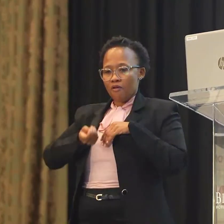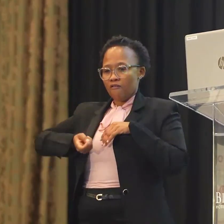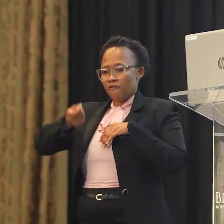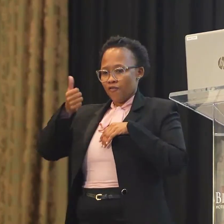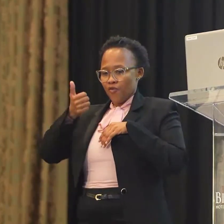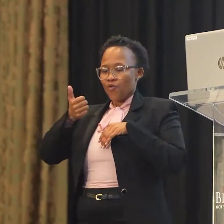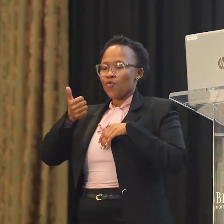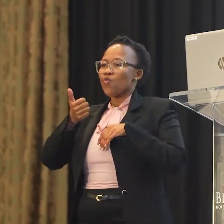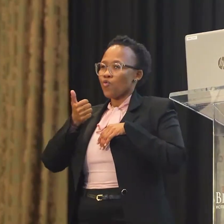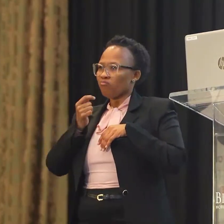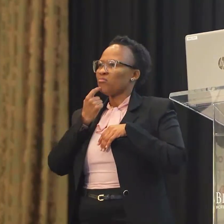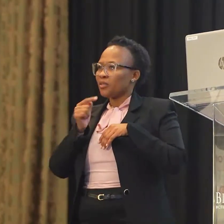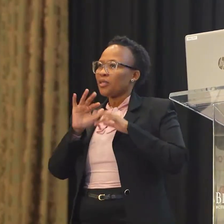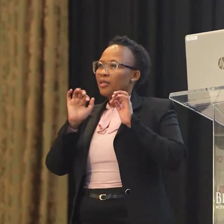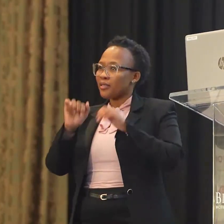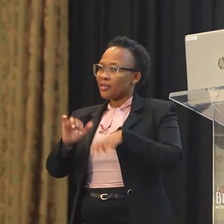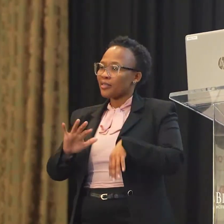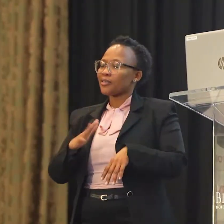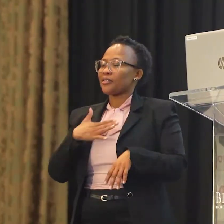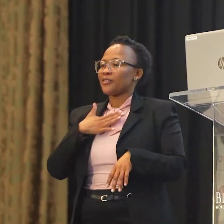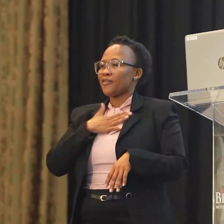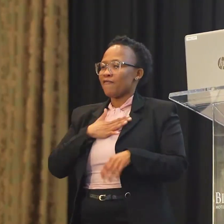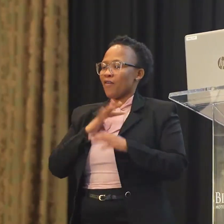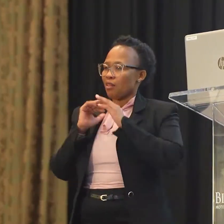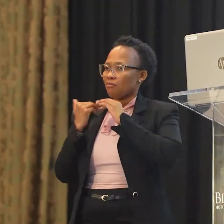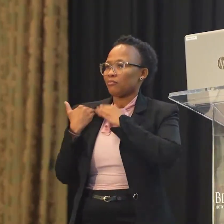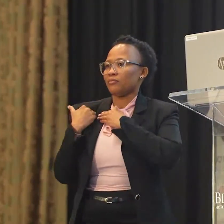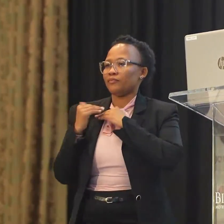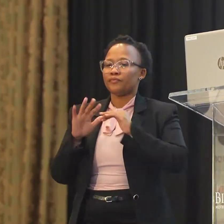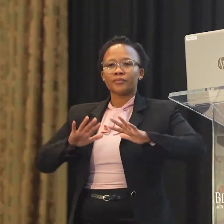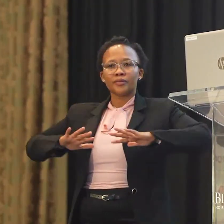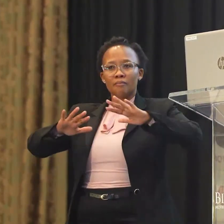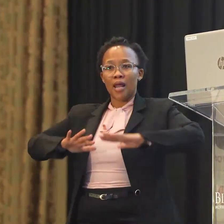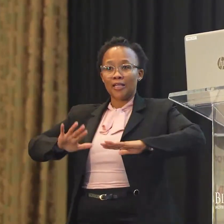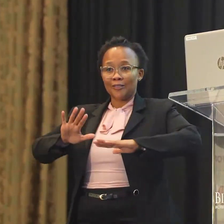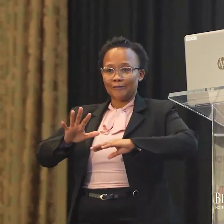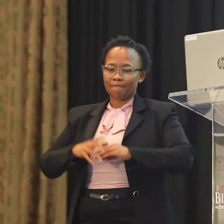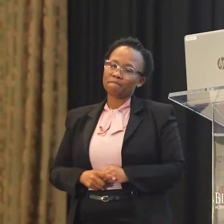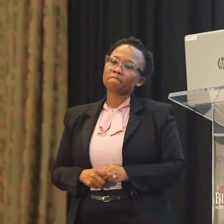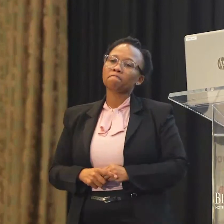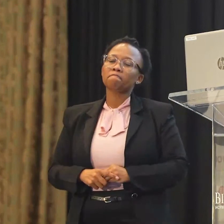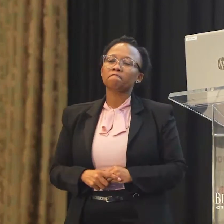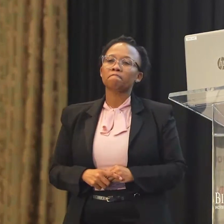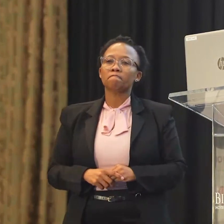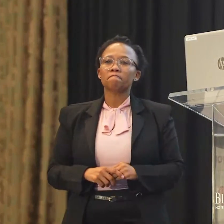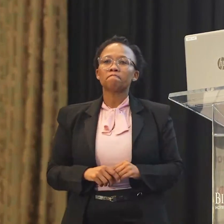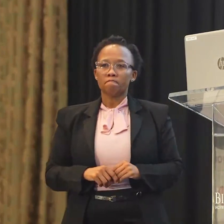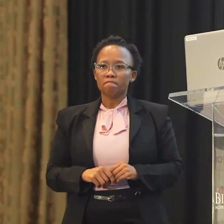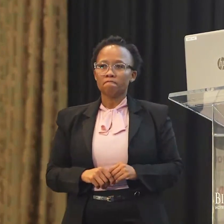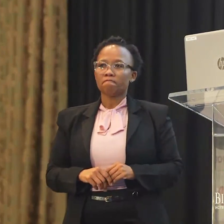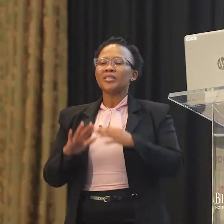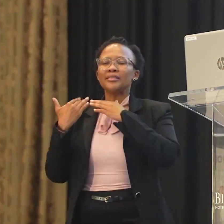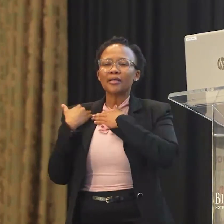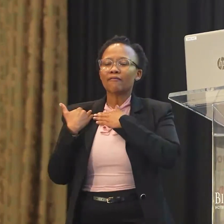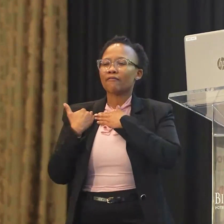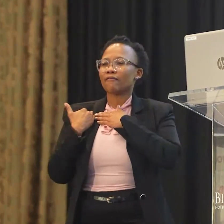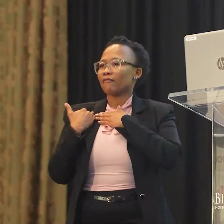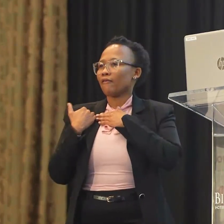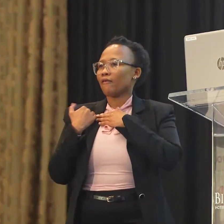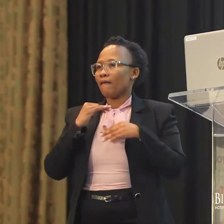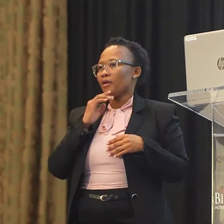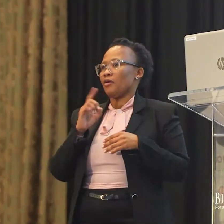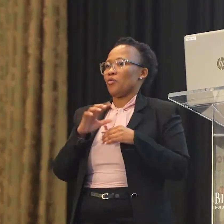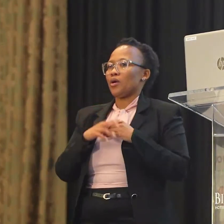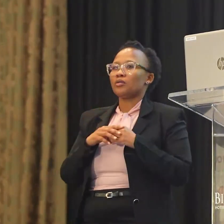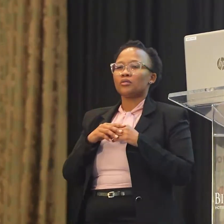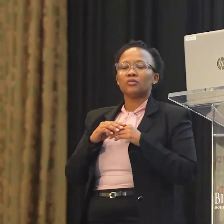in the facility. And safe in this context, we're talking about like even safe, like you being, not being